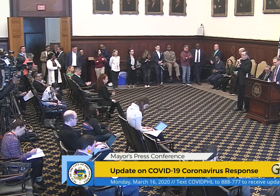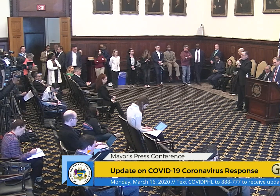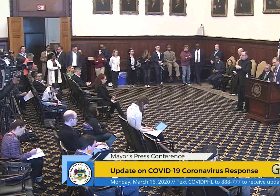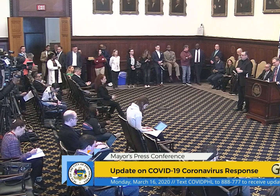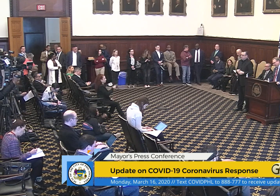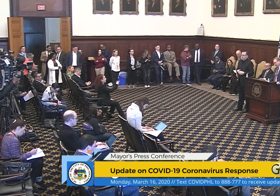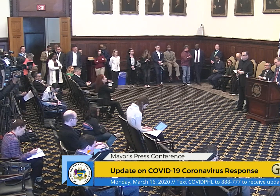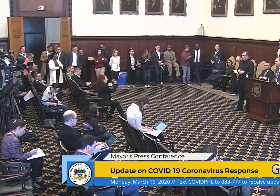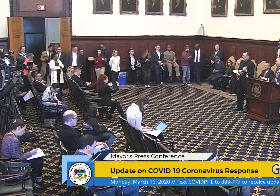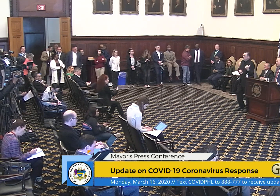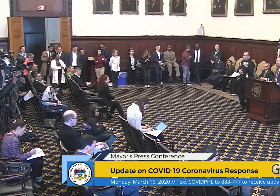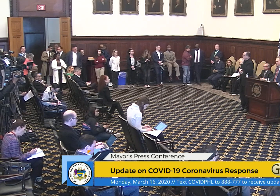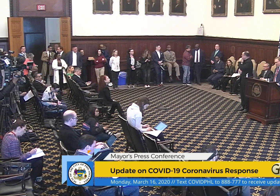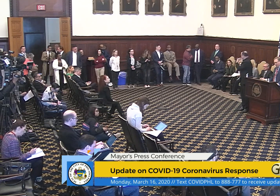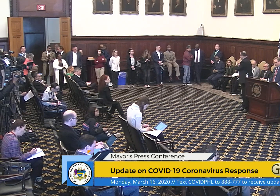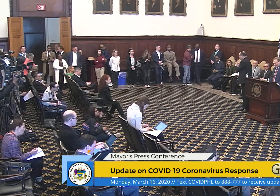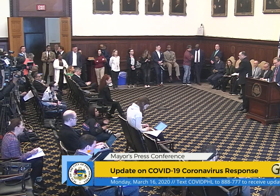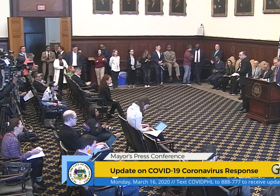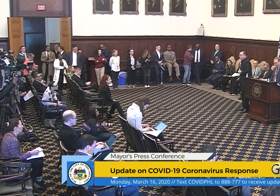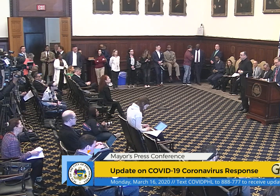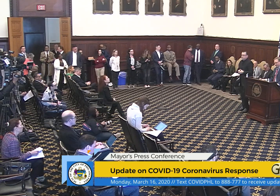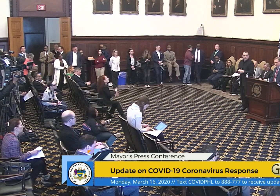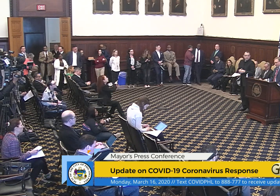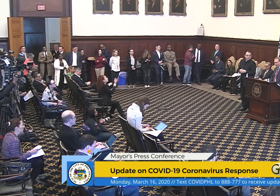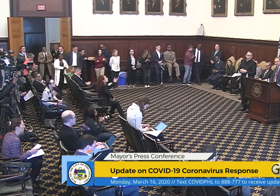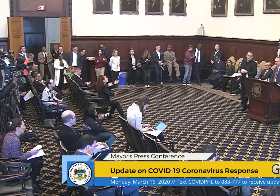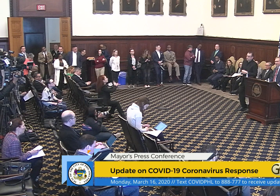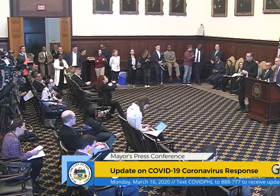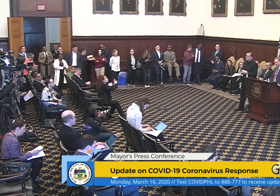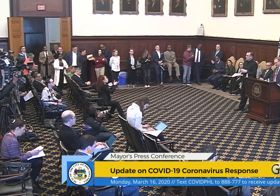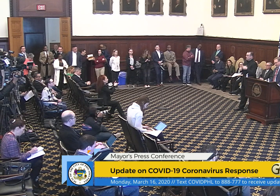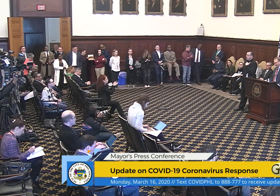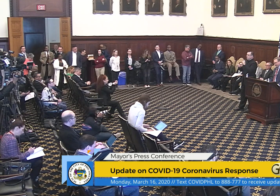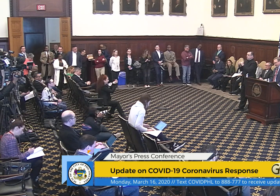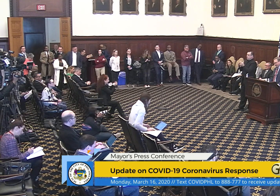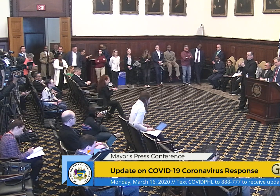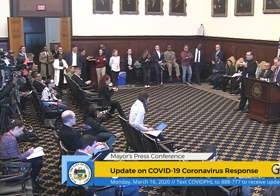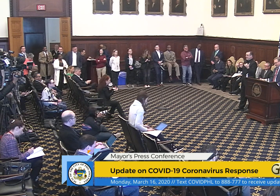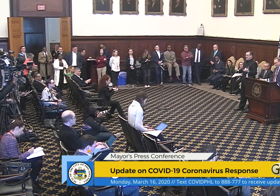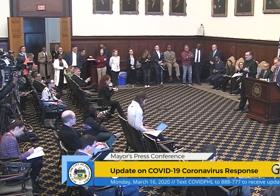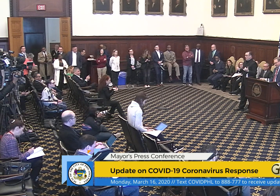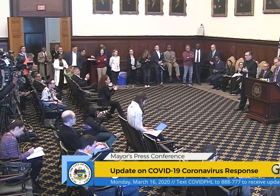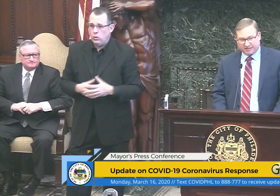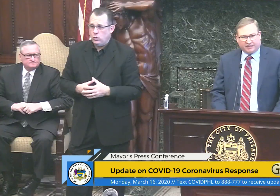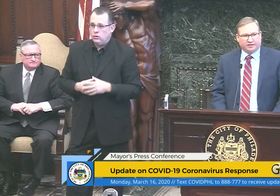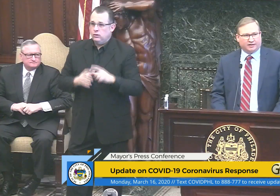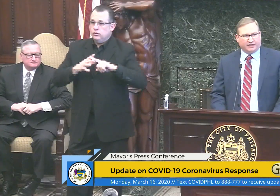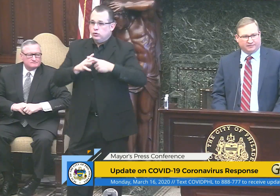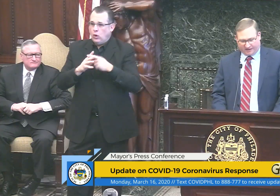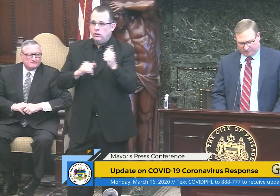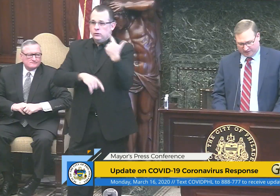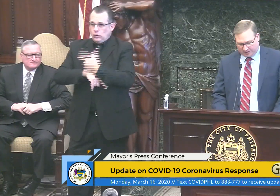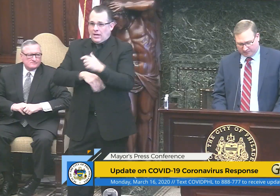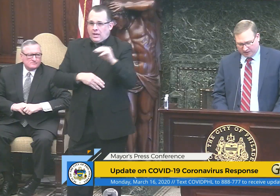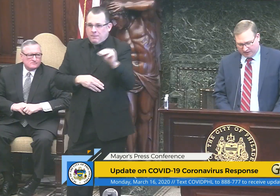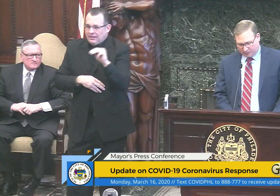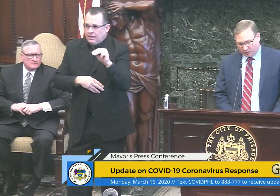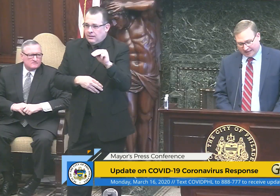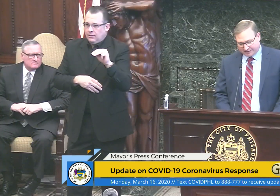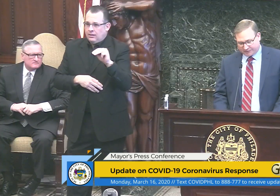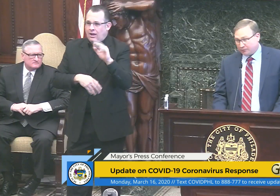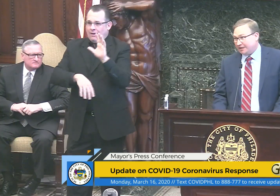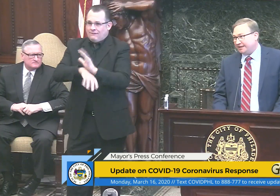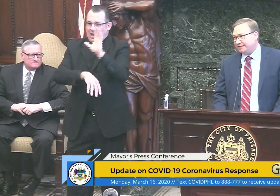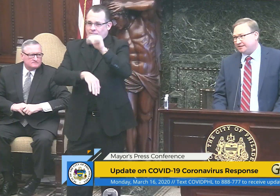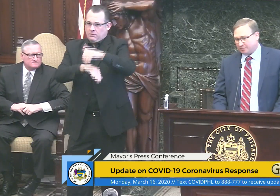Thank you, Dr. Farley. The following changes on commercial activity are effective today, Monday, March 16th at 5 p.m., and